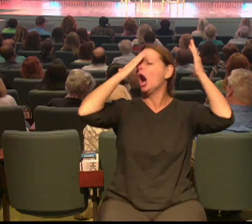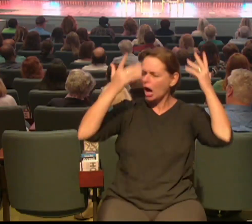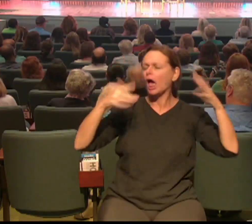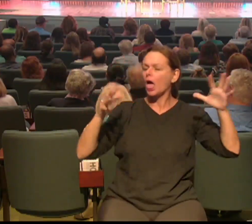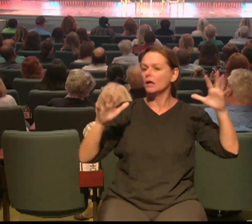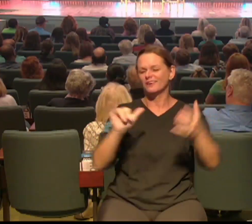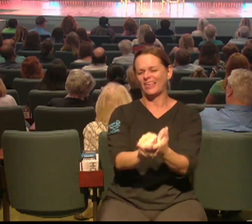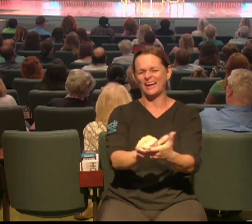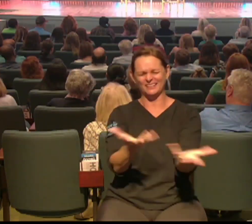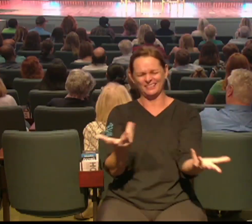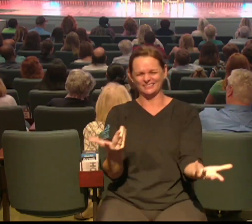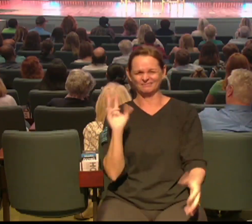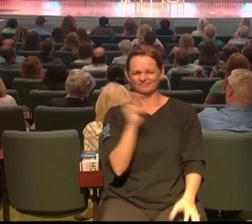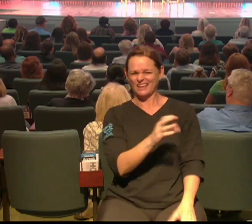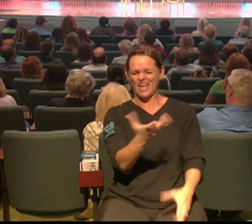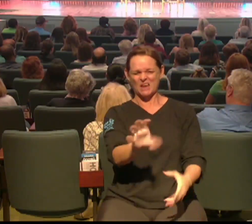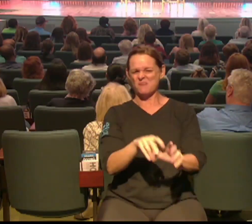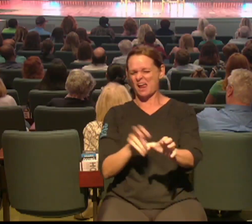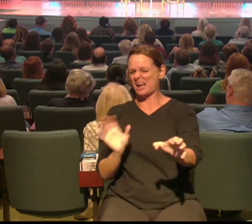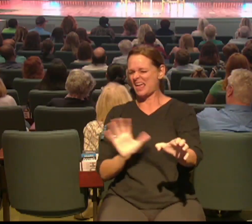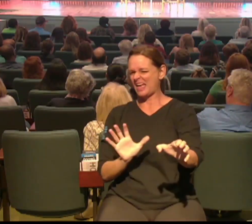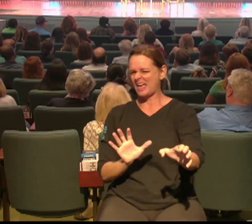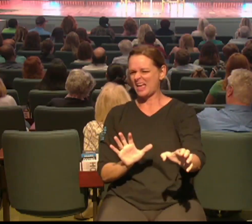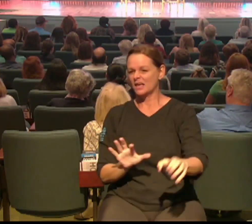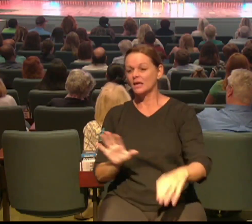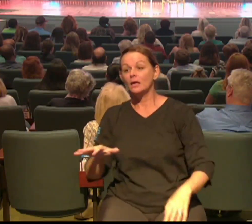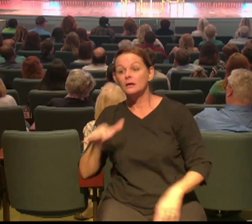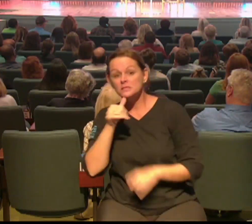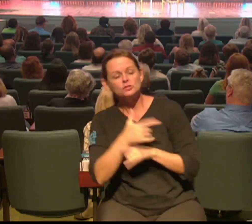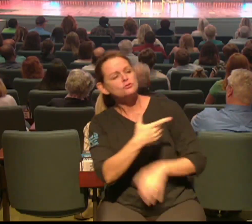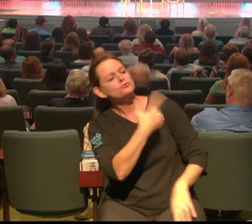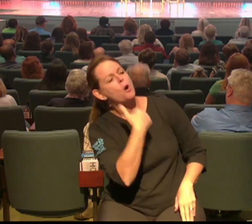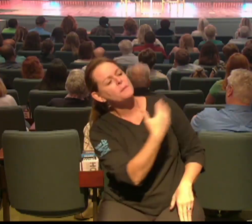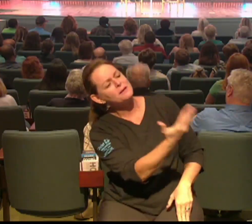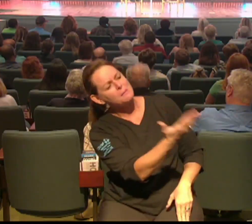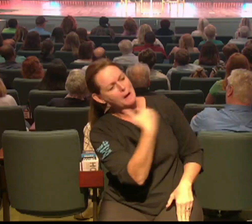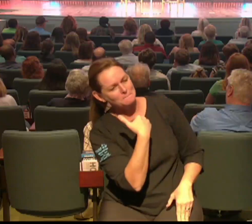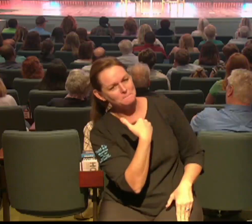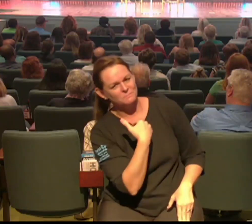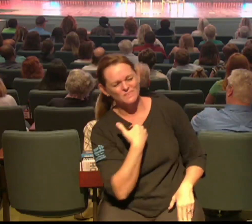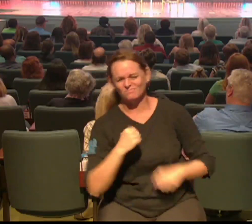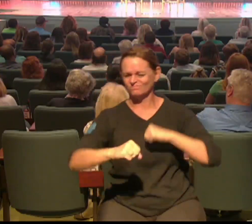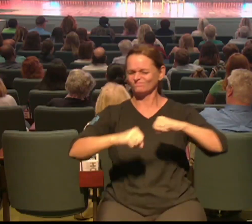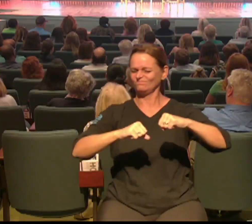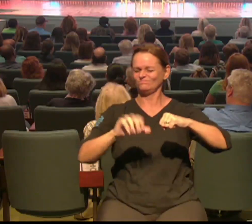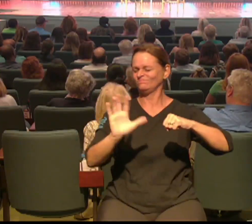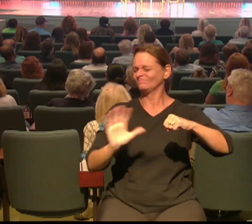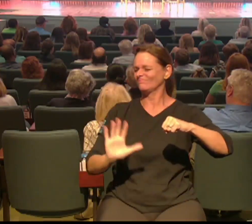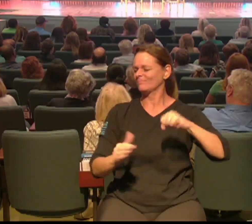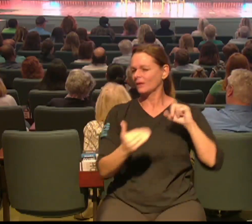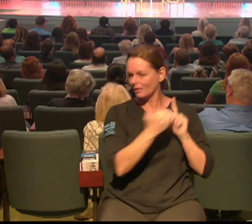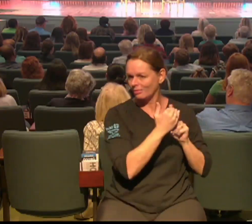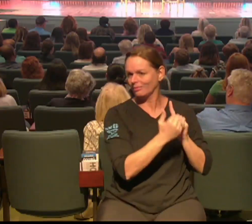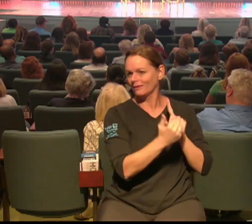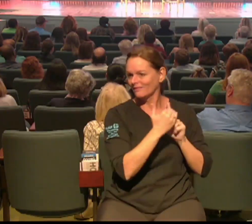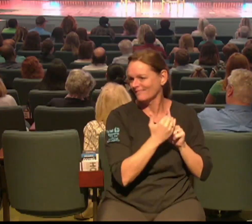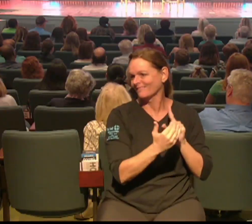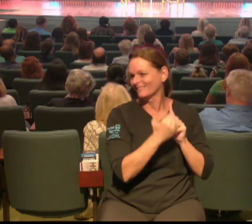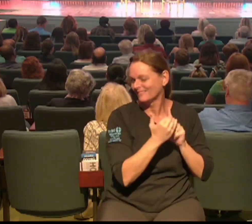but you invited me to come and see what you were talking about. I resisted but you persisted. I remember that night at